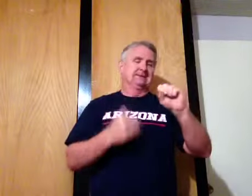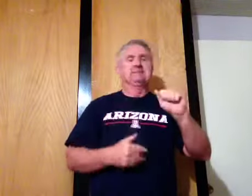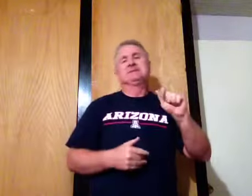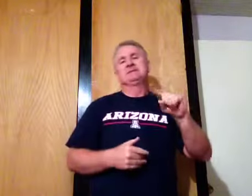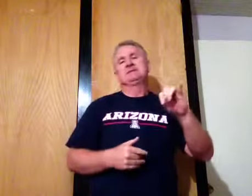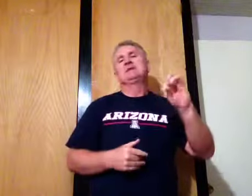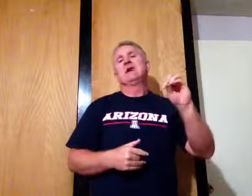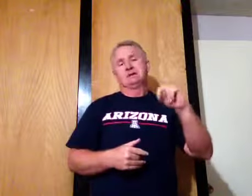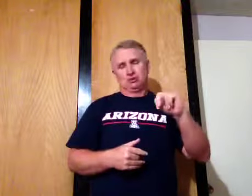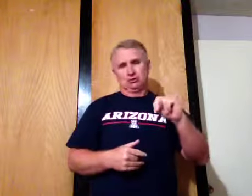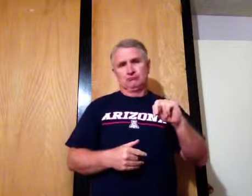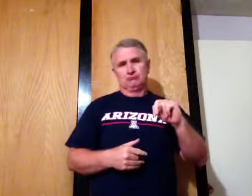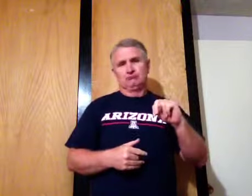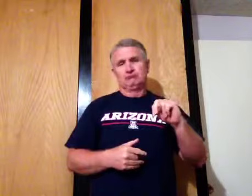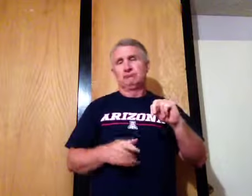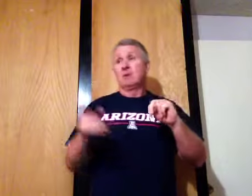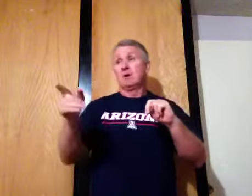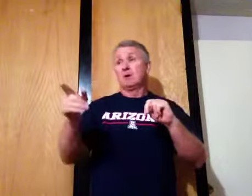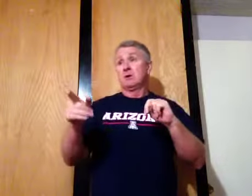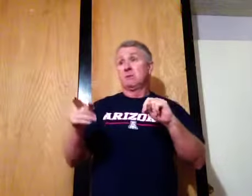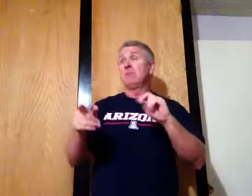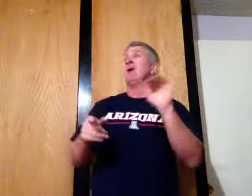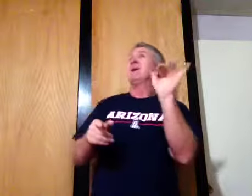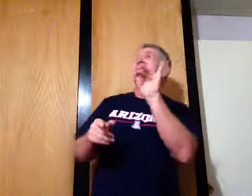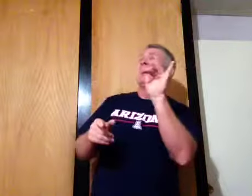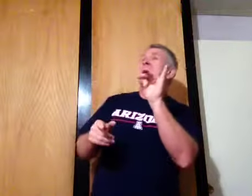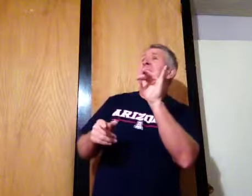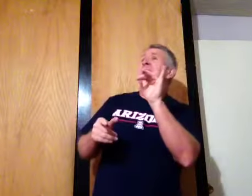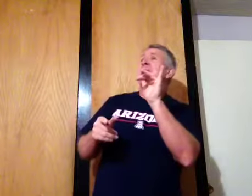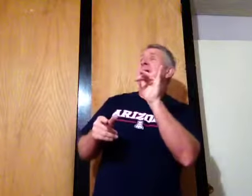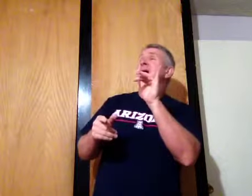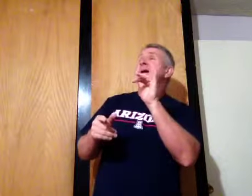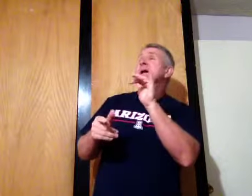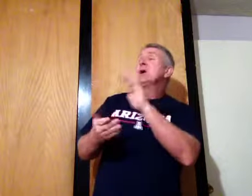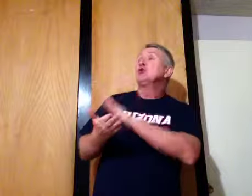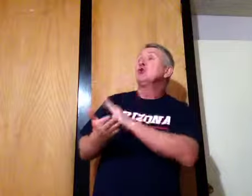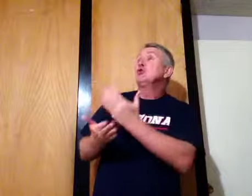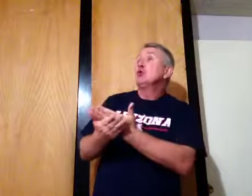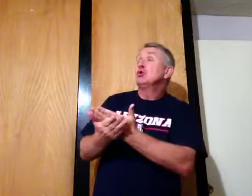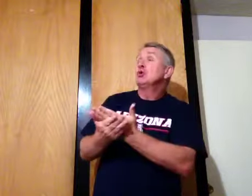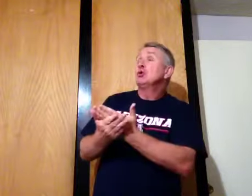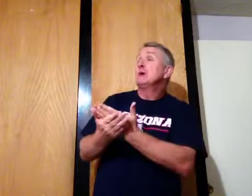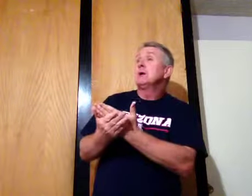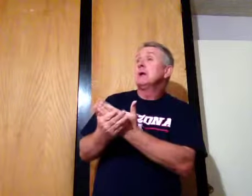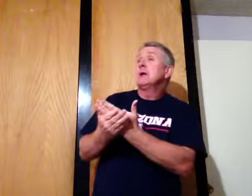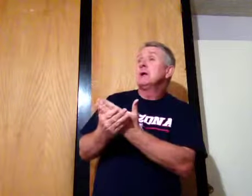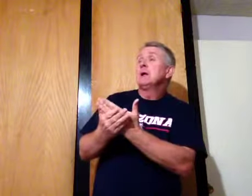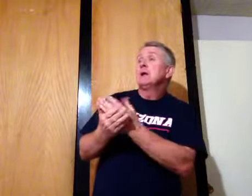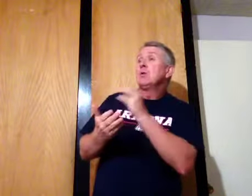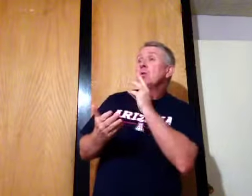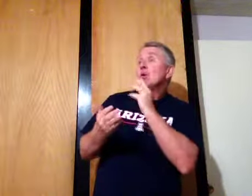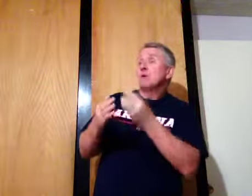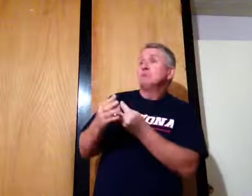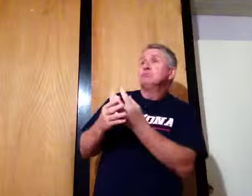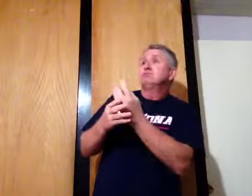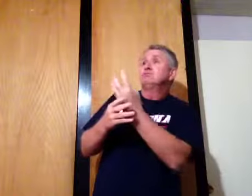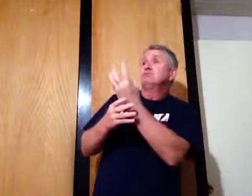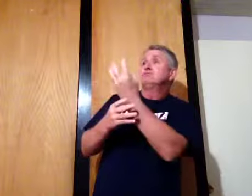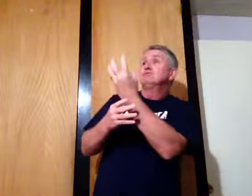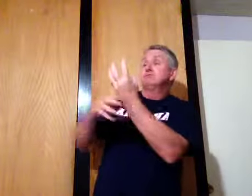when you're cooking and the steam from the pan hits the lid. Okay, that's one. If you're boiling something, cooking something, you take the lid and